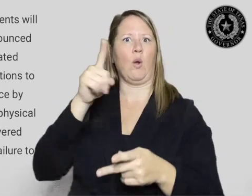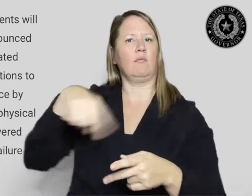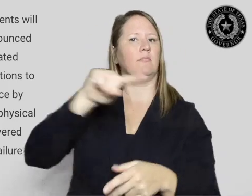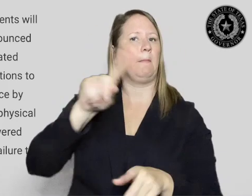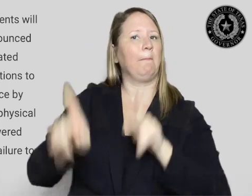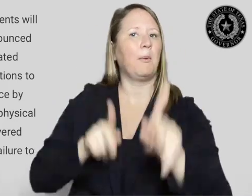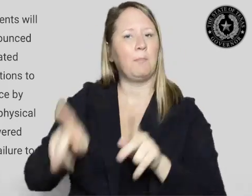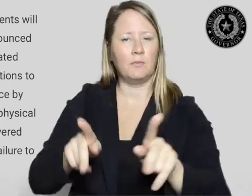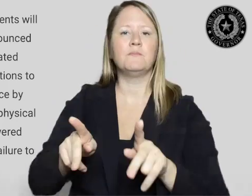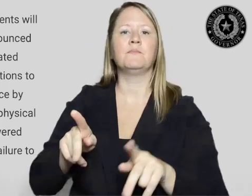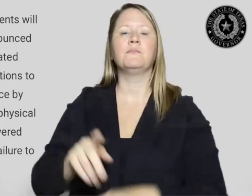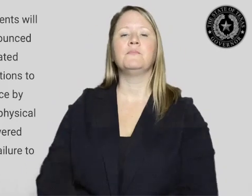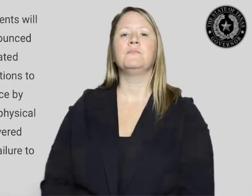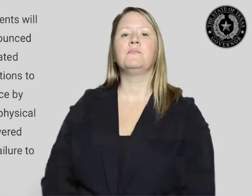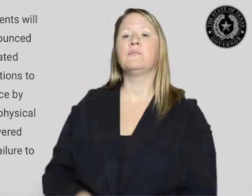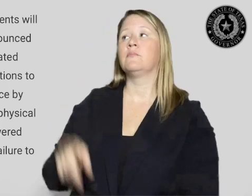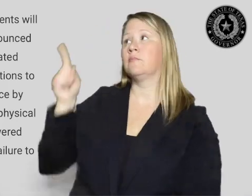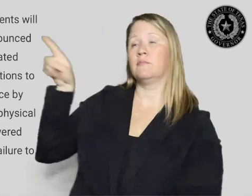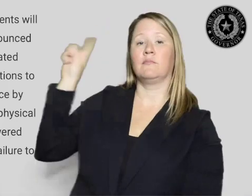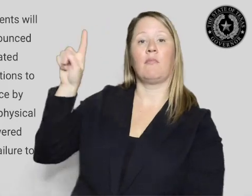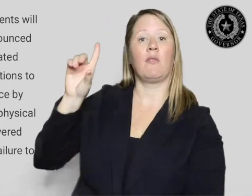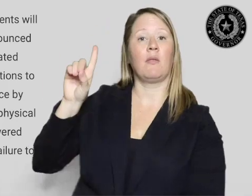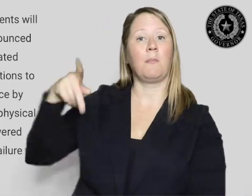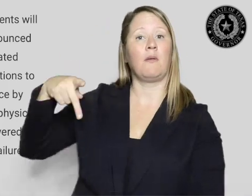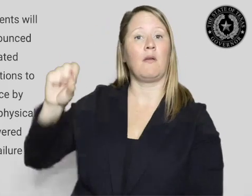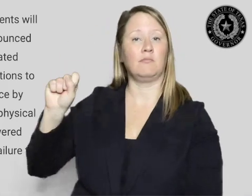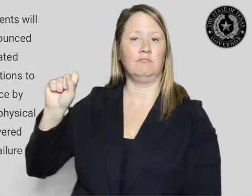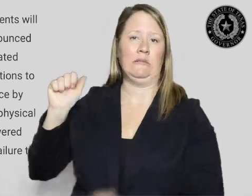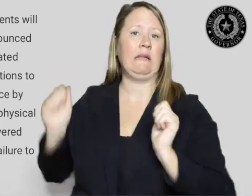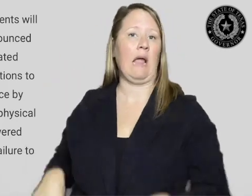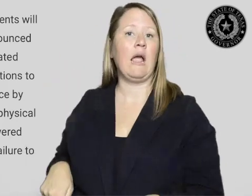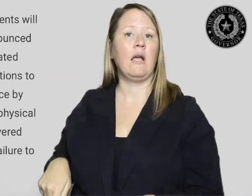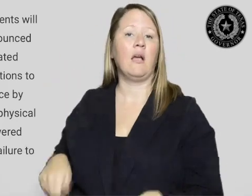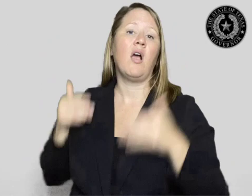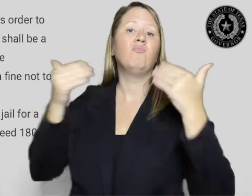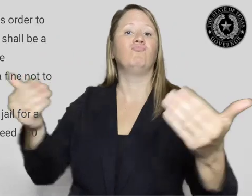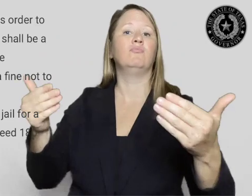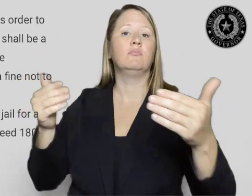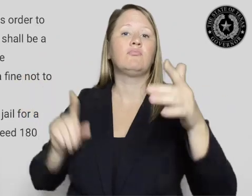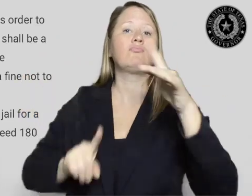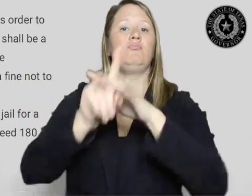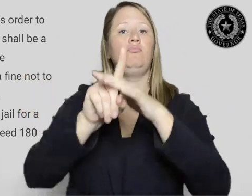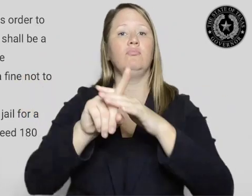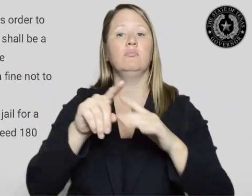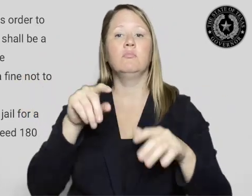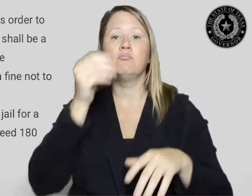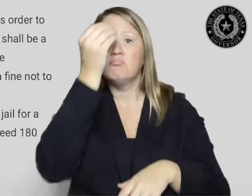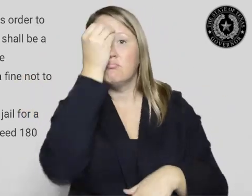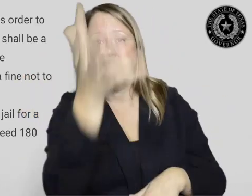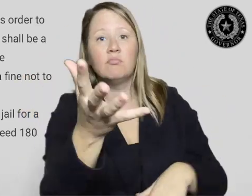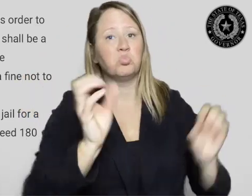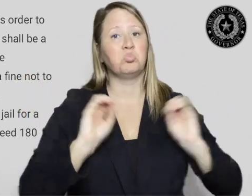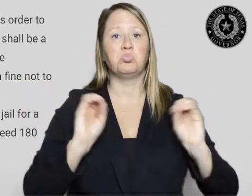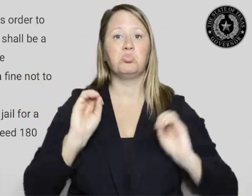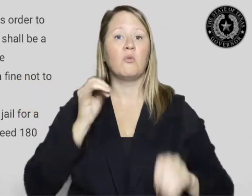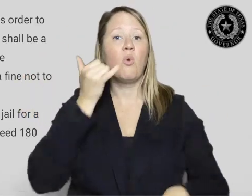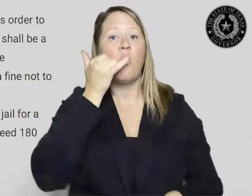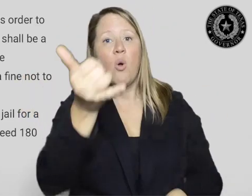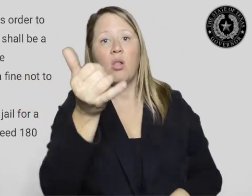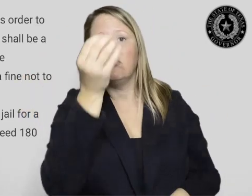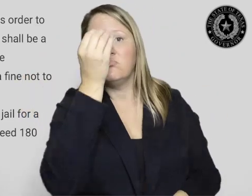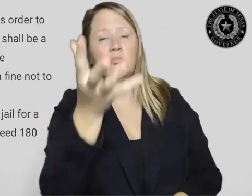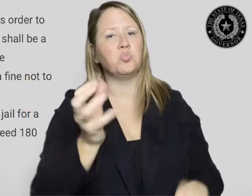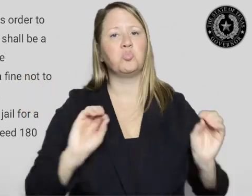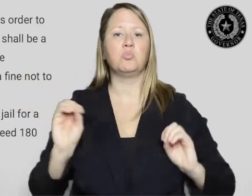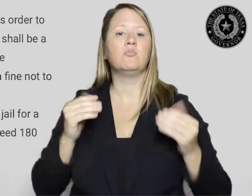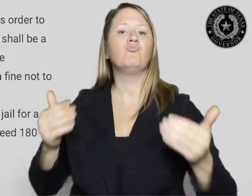by confirming the physical presence of covered persons. Any failure to comply with this order to self-quarantine shall be